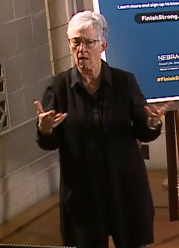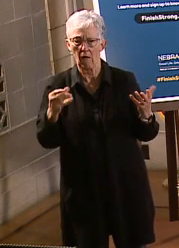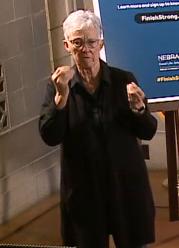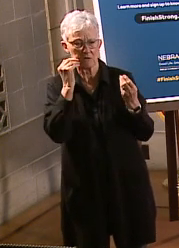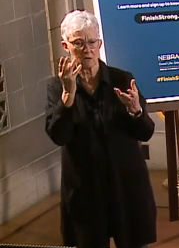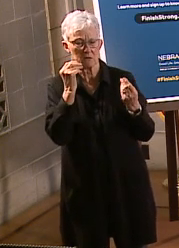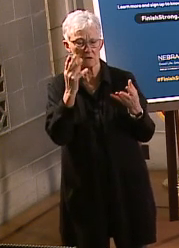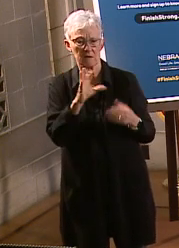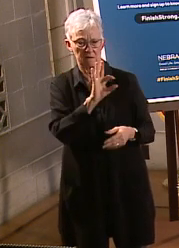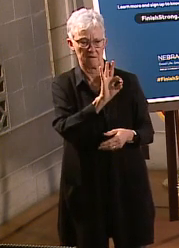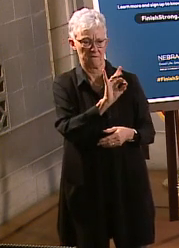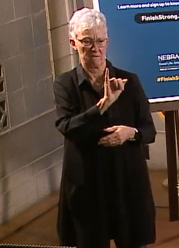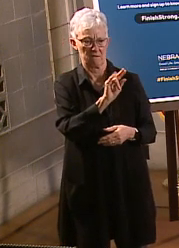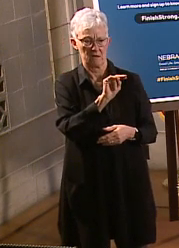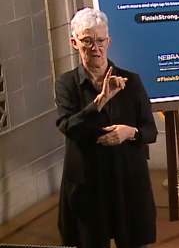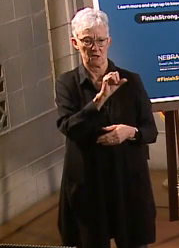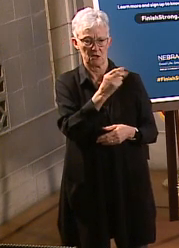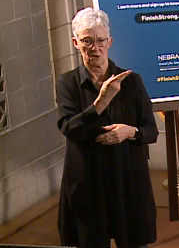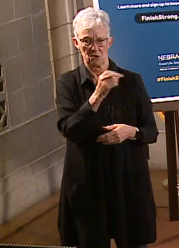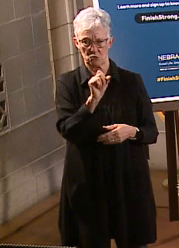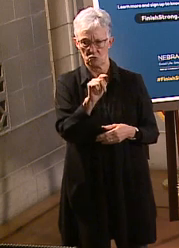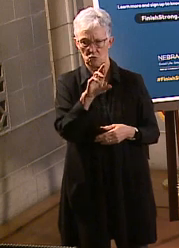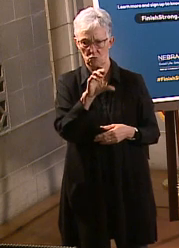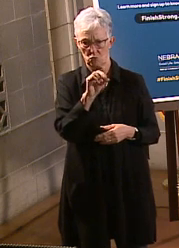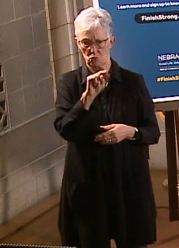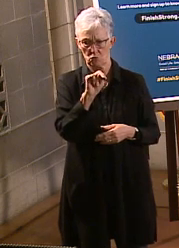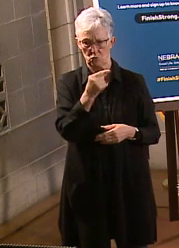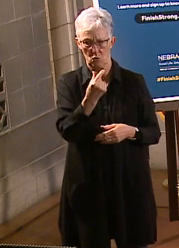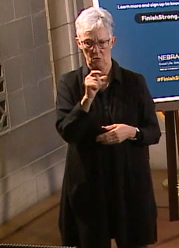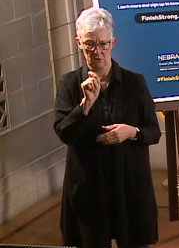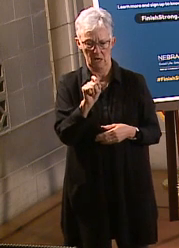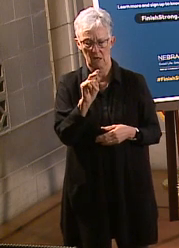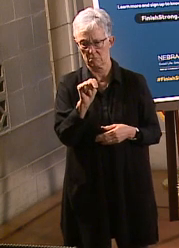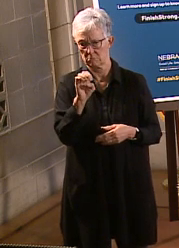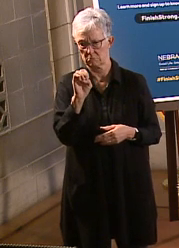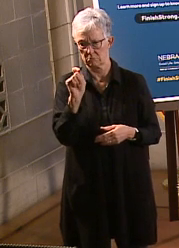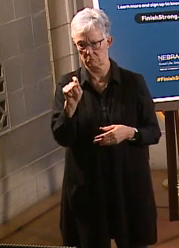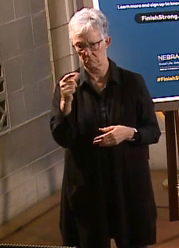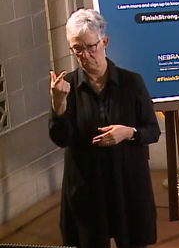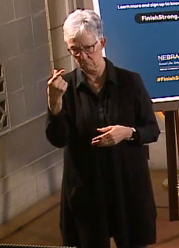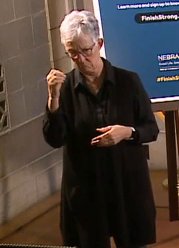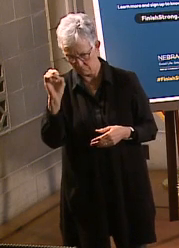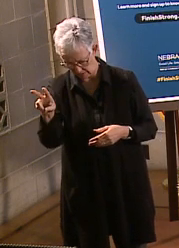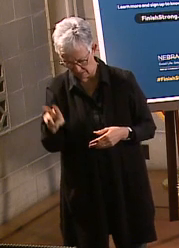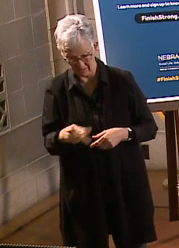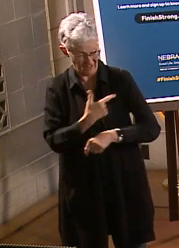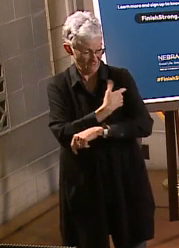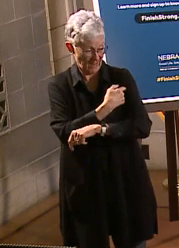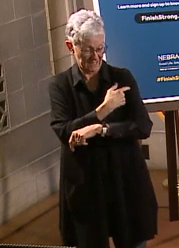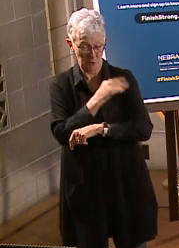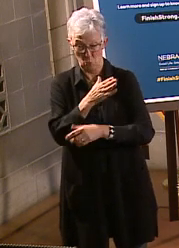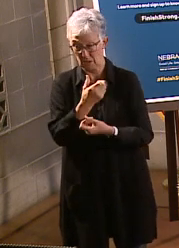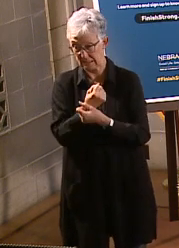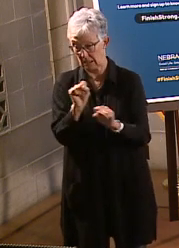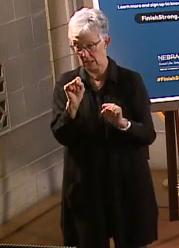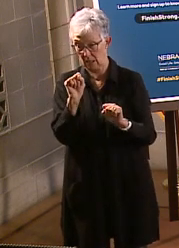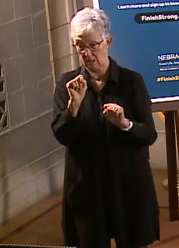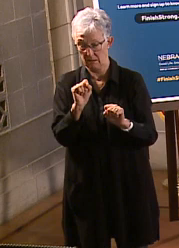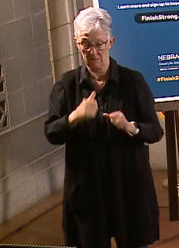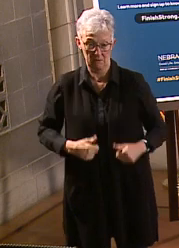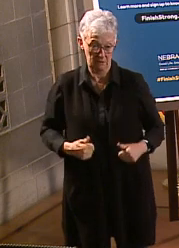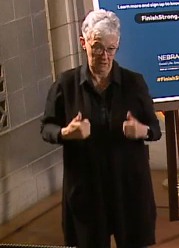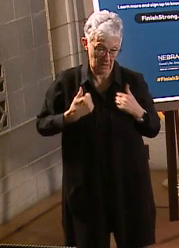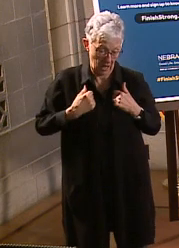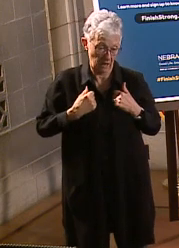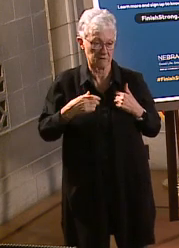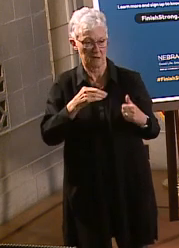to finishstrong.ne.gov. The vaccine is critical because it can save lives and help us get back to the business